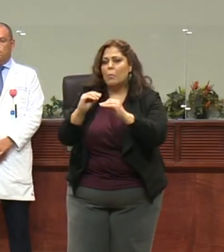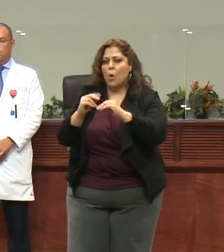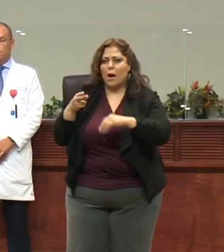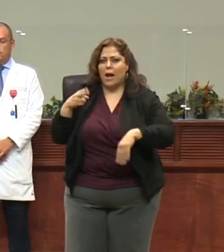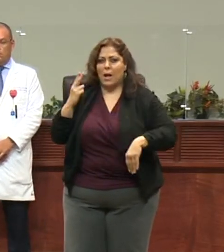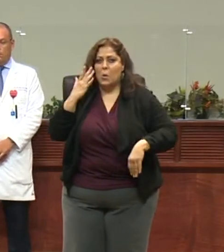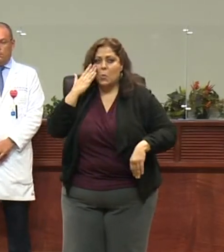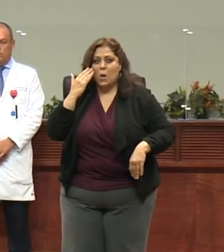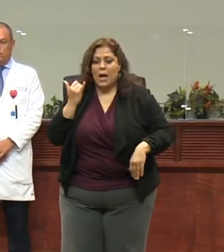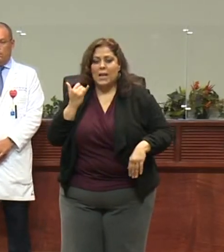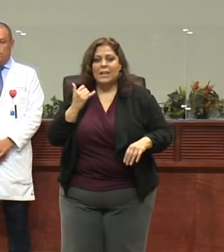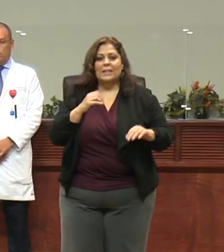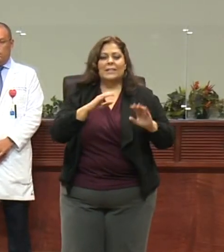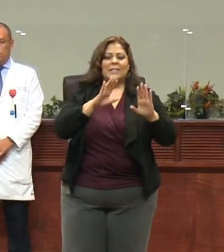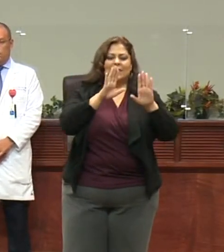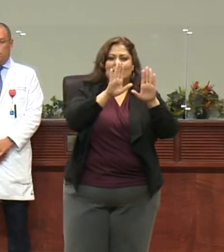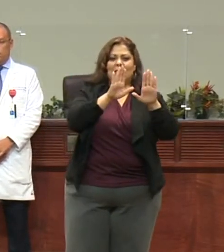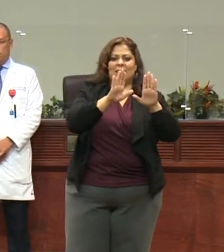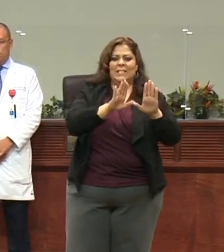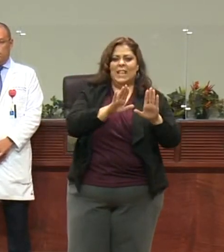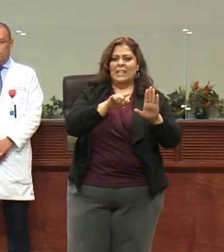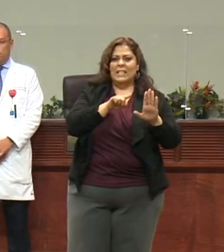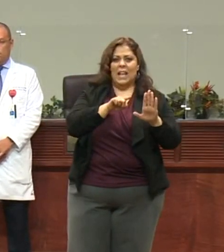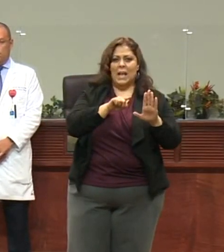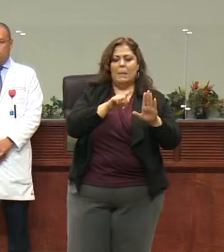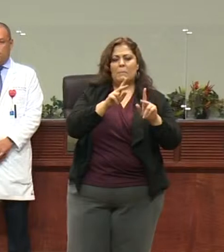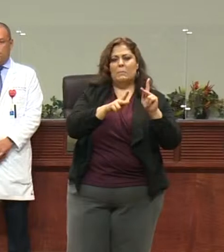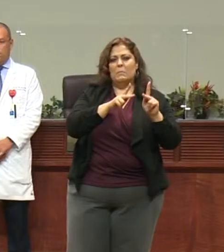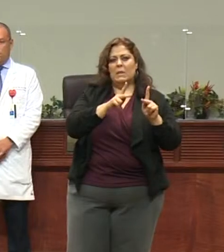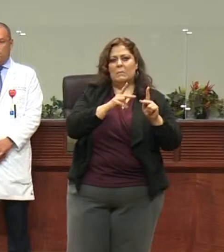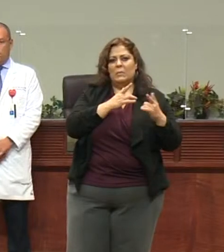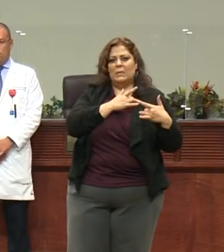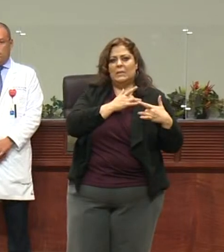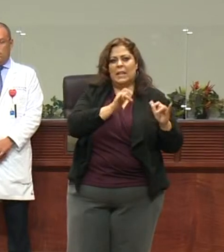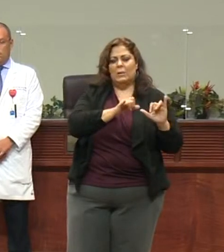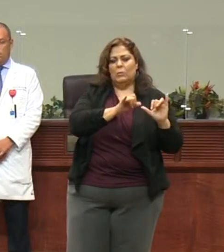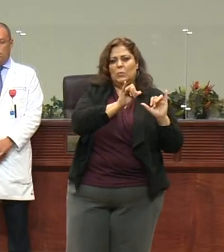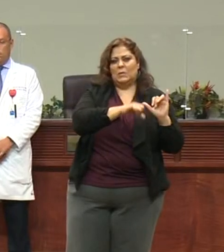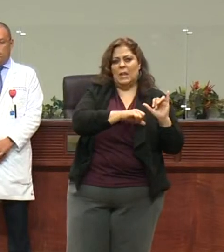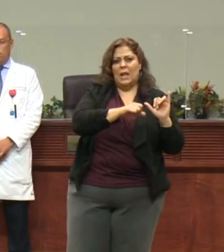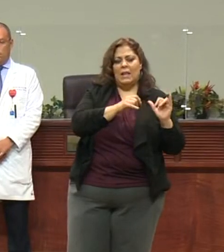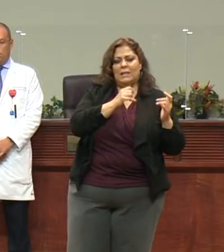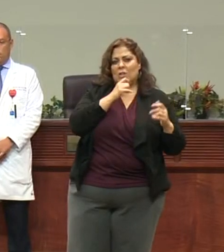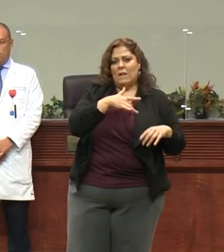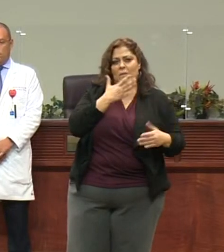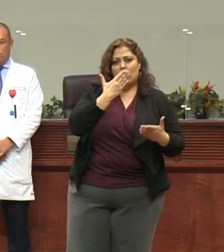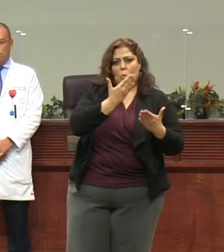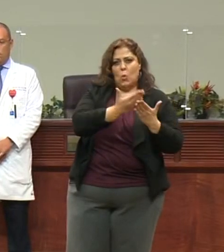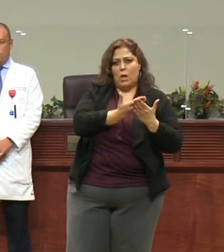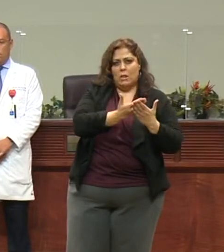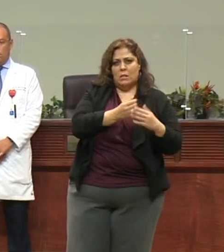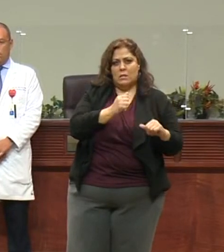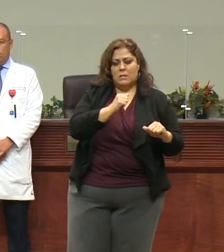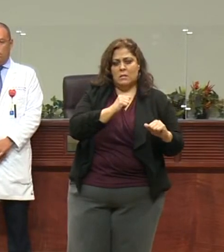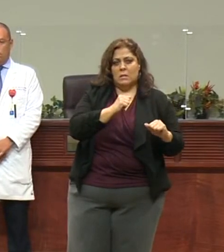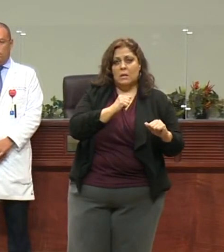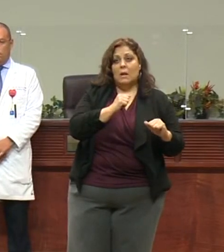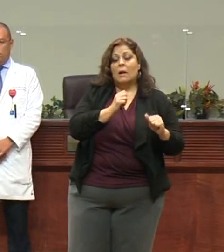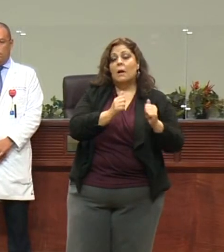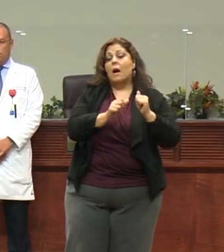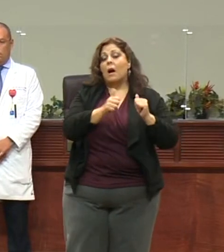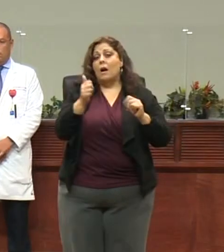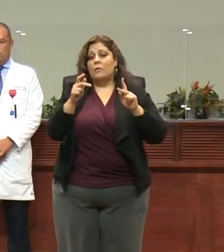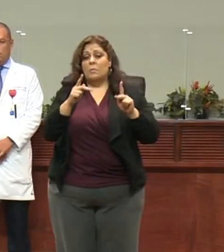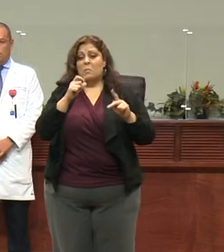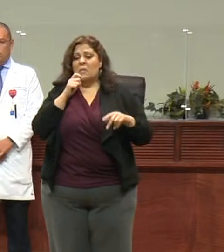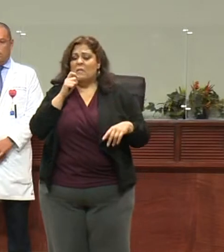are more likely to be seeking care because they are not feeling well. Other people that are not feeling